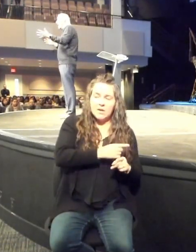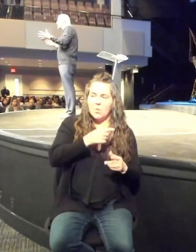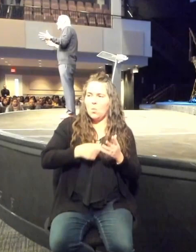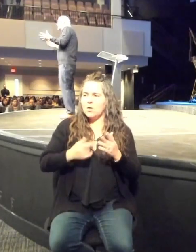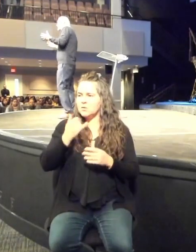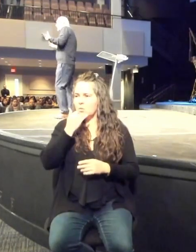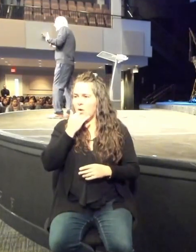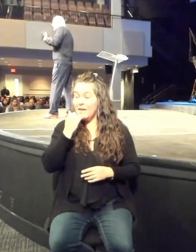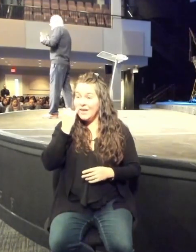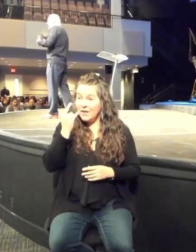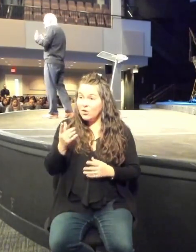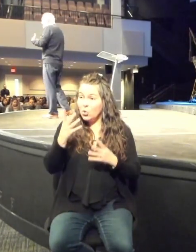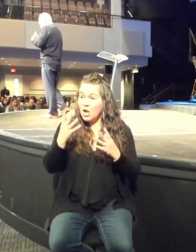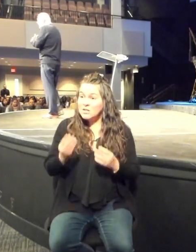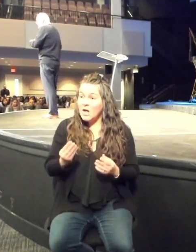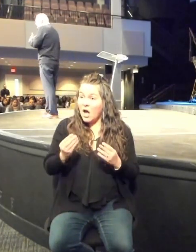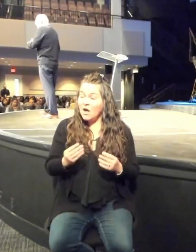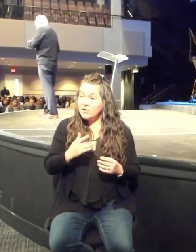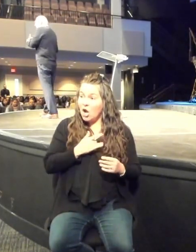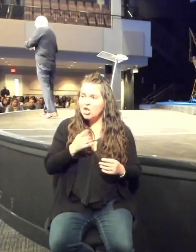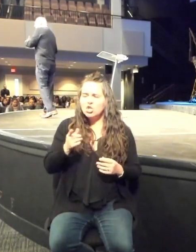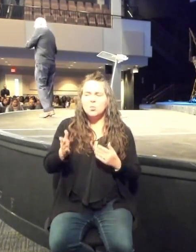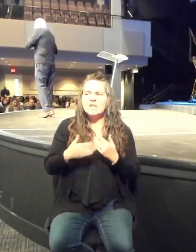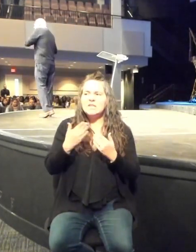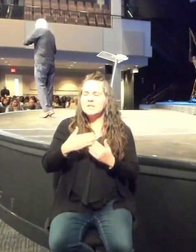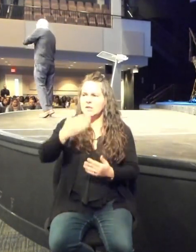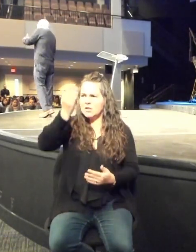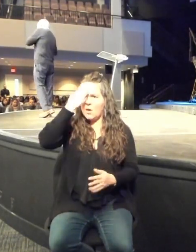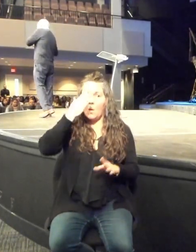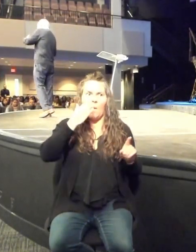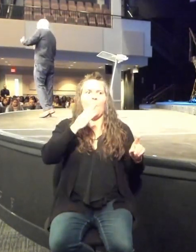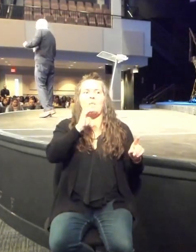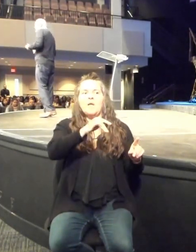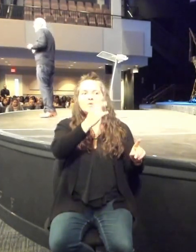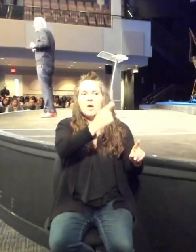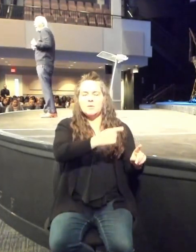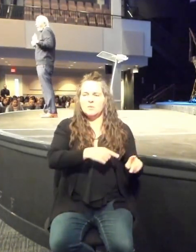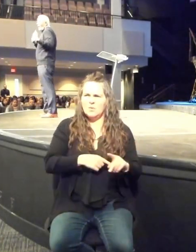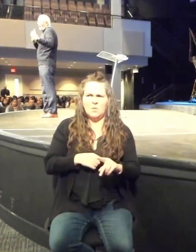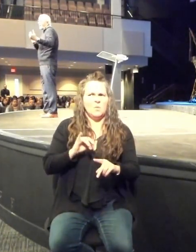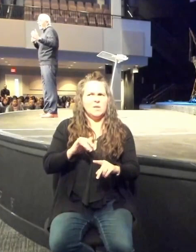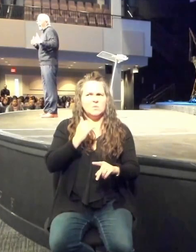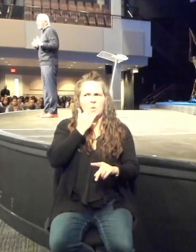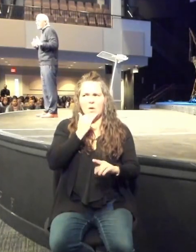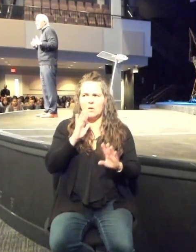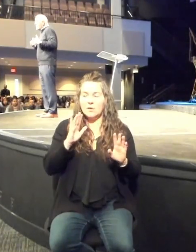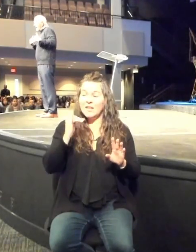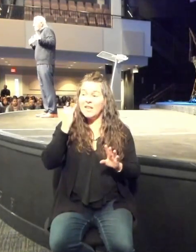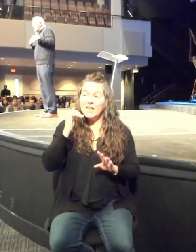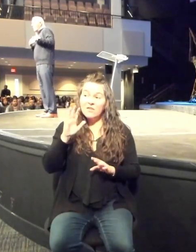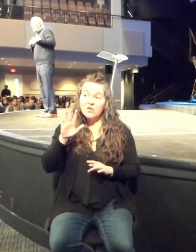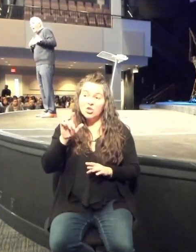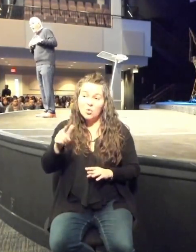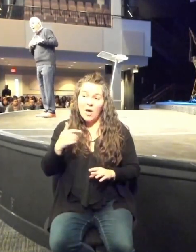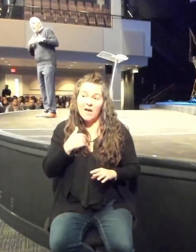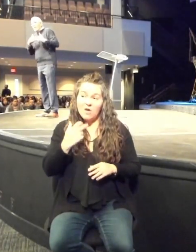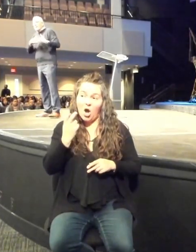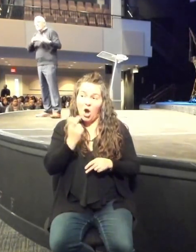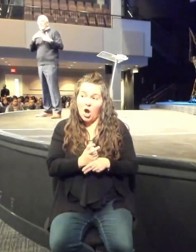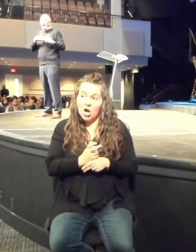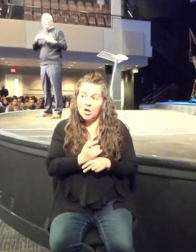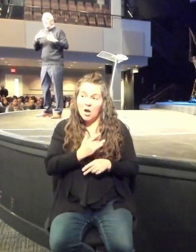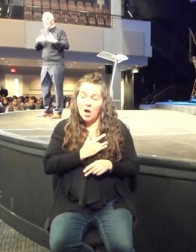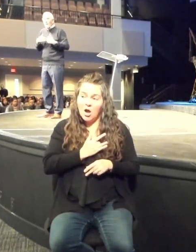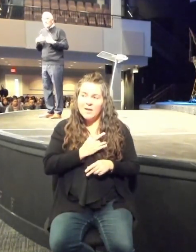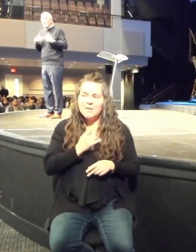tender conscience, you are easily aware of and made aware of something that's right or wrong. If you have a hardened conscience, you're not so aware of things